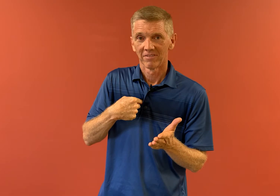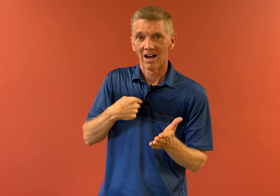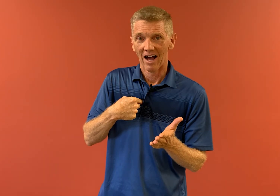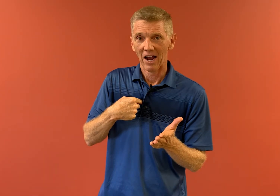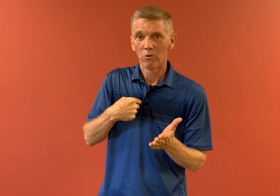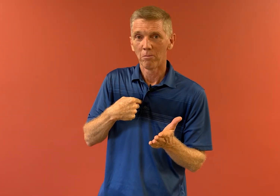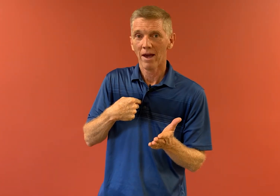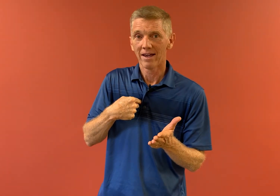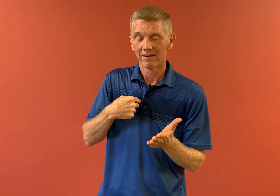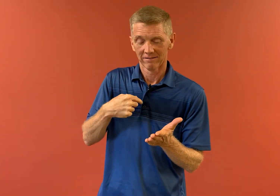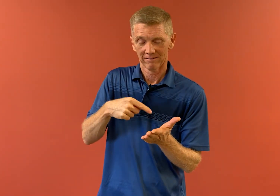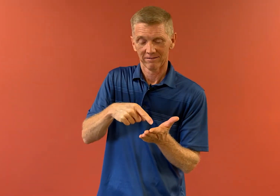I will pay.